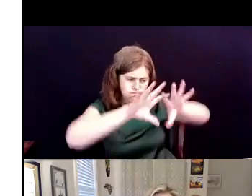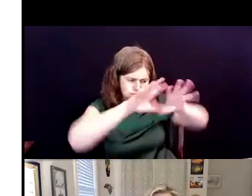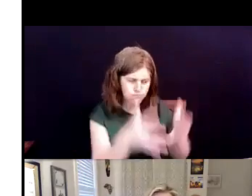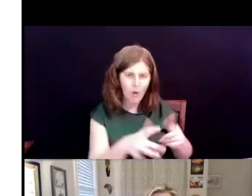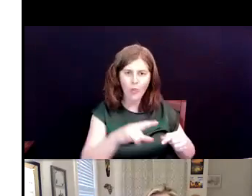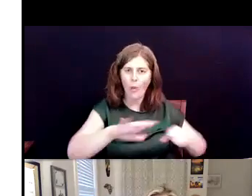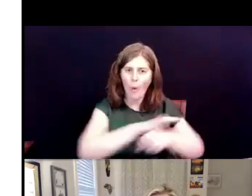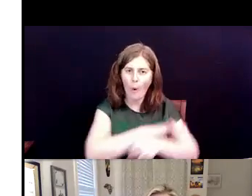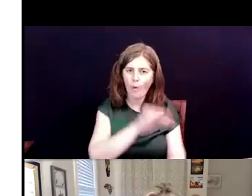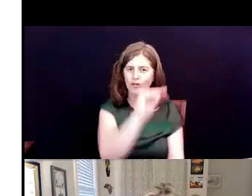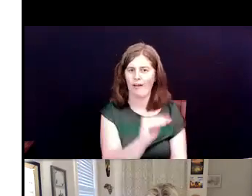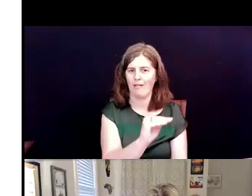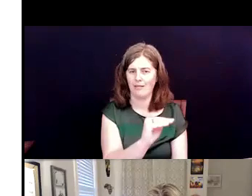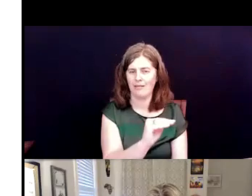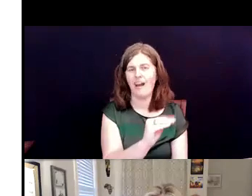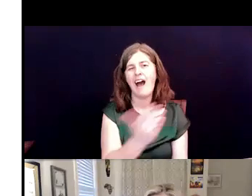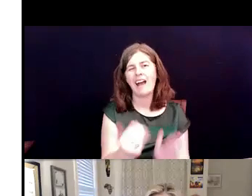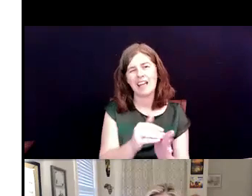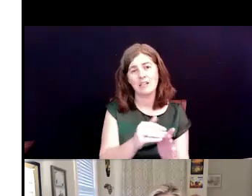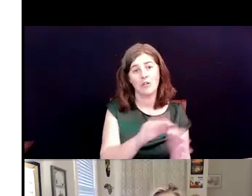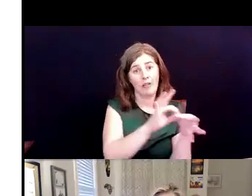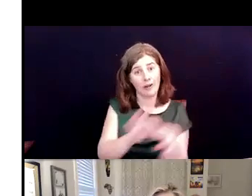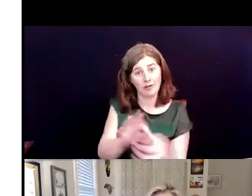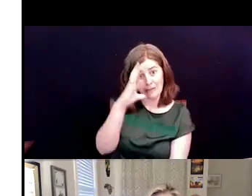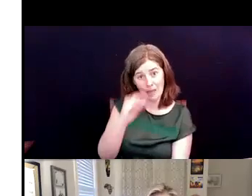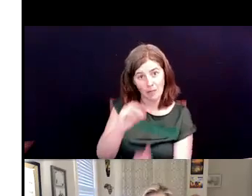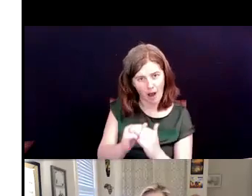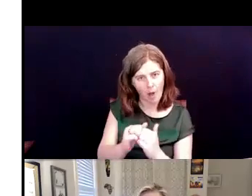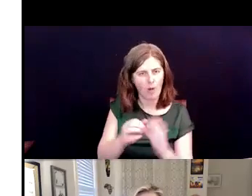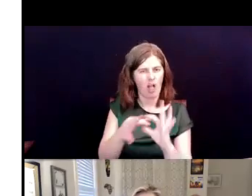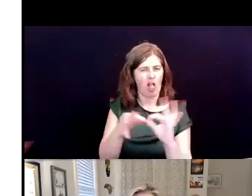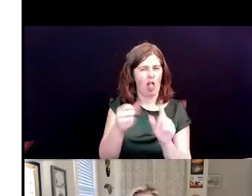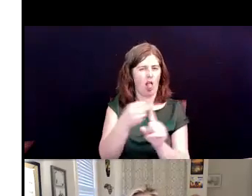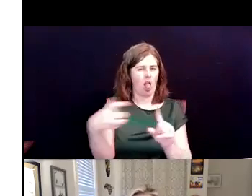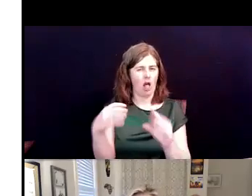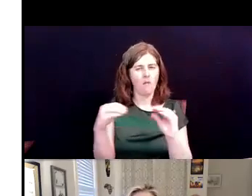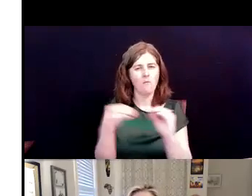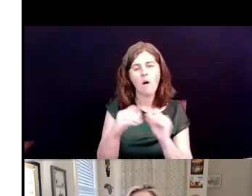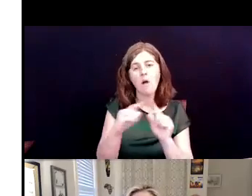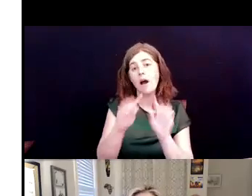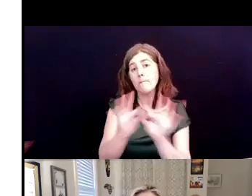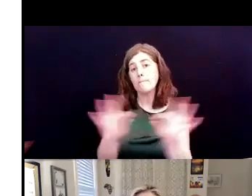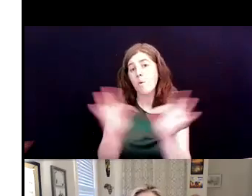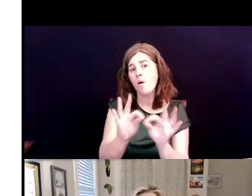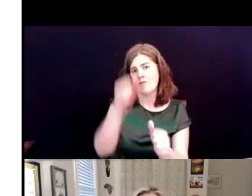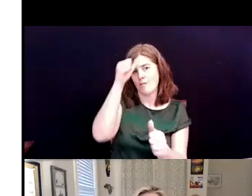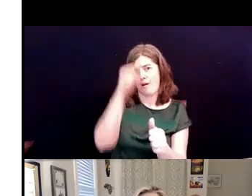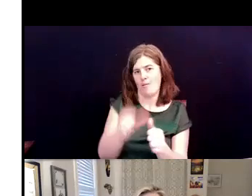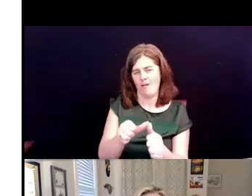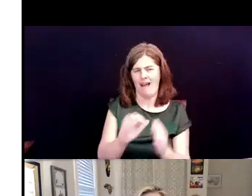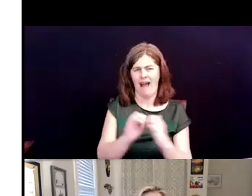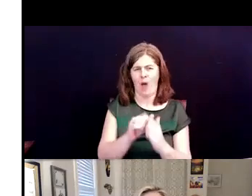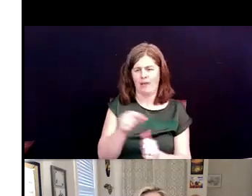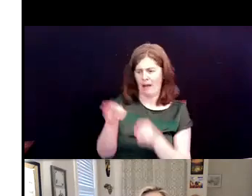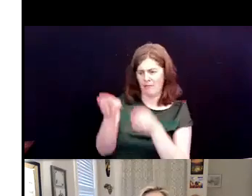again, in direct relationship to sleep. But I think that's a really important key concept for us to keep in mind, is how is this little